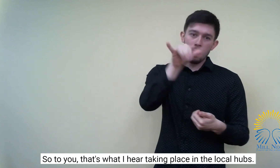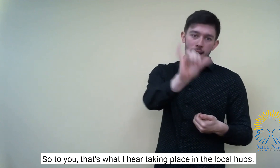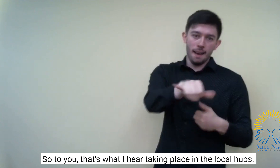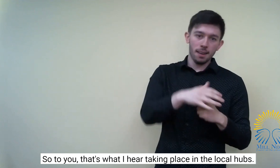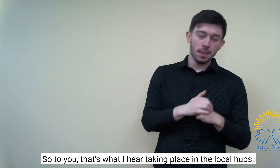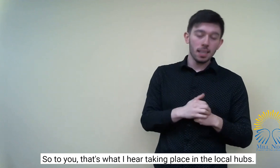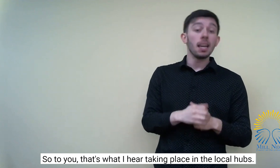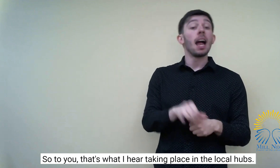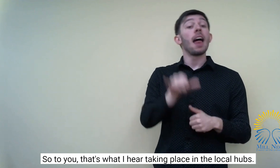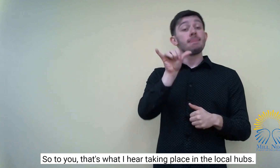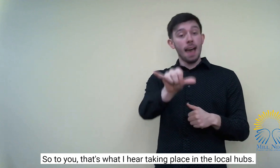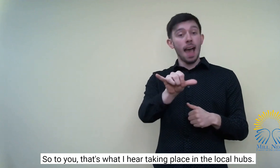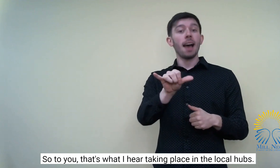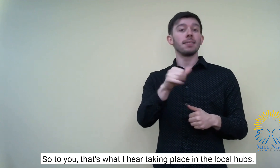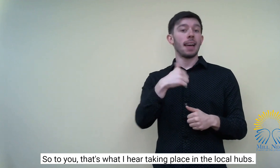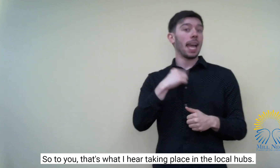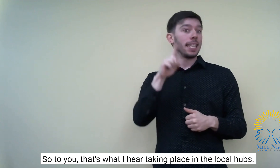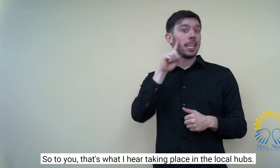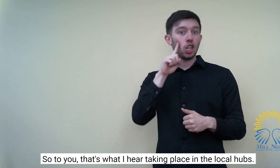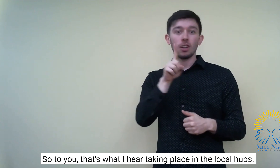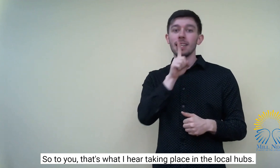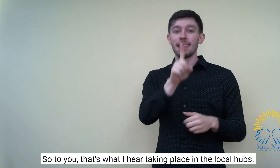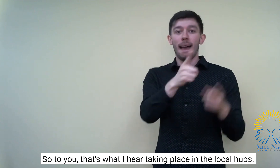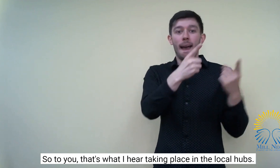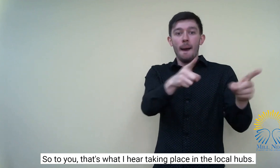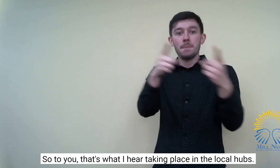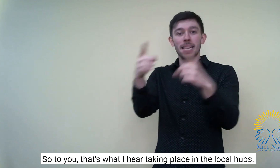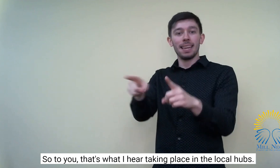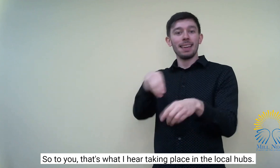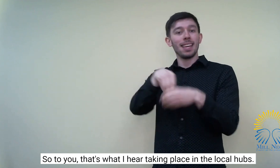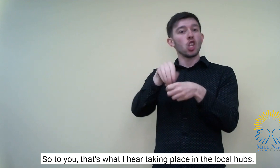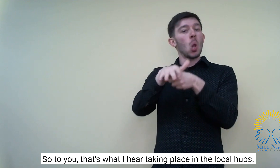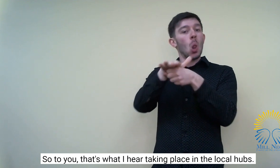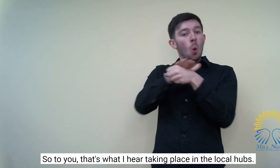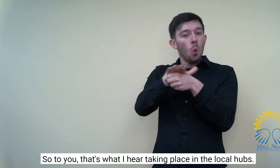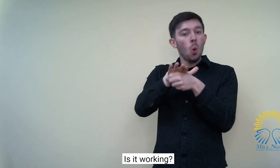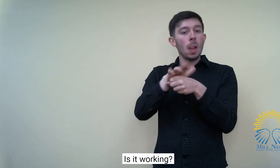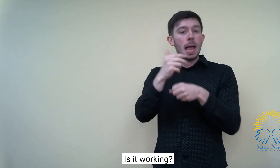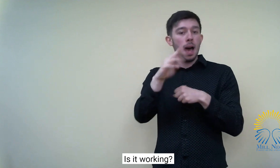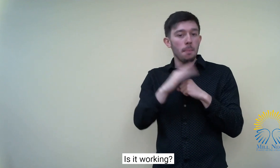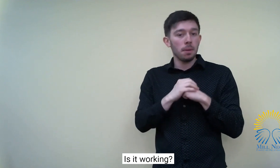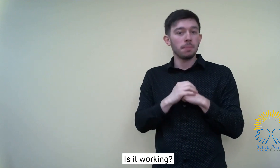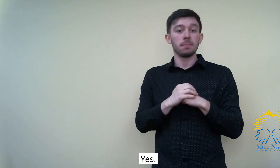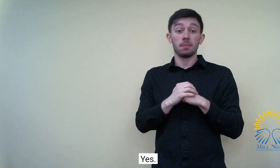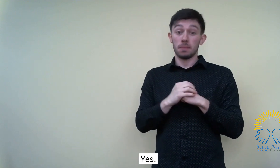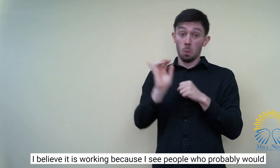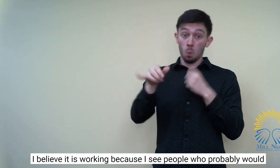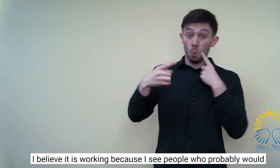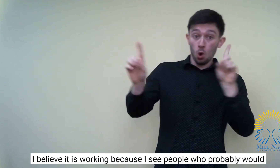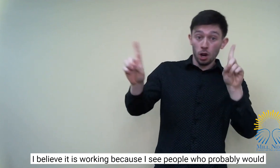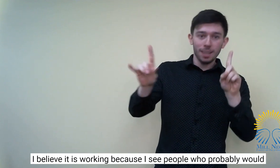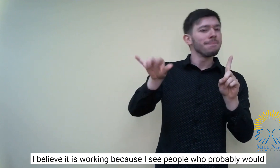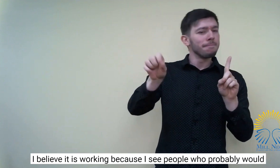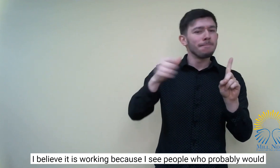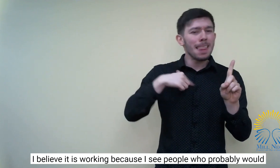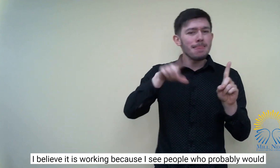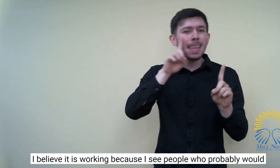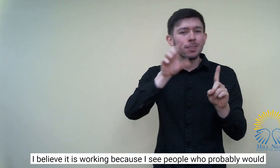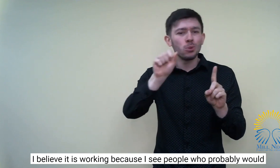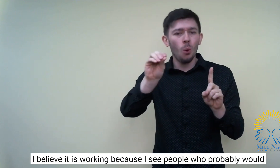That's what I hear taking place in the local hubs. Is it working? Yes, I believe it is working because I